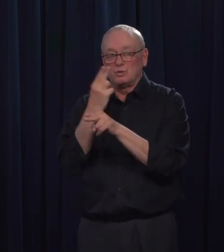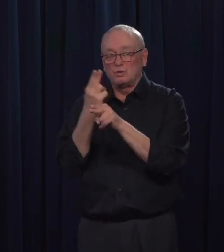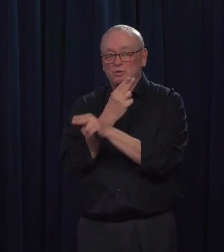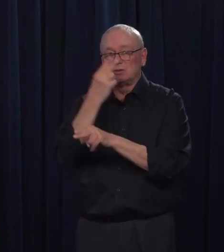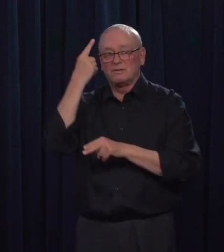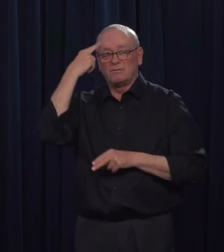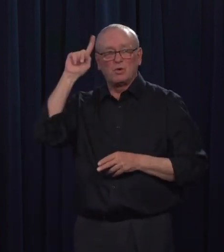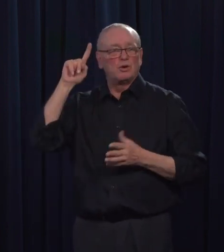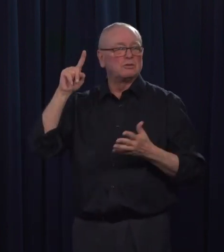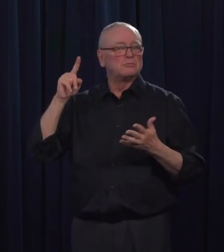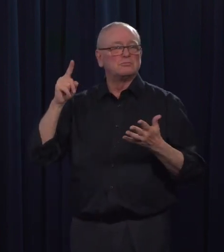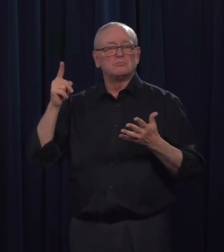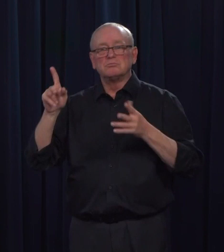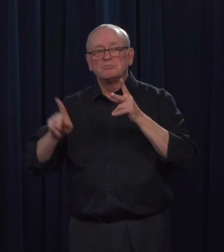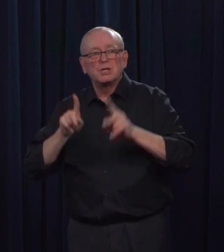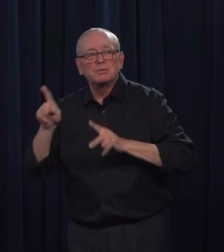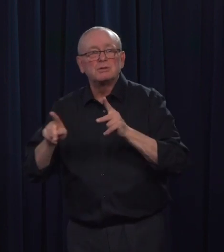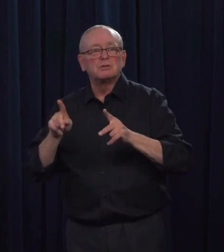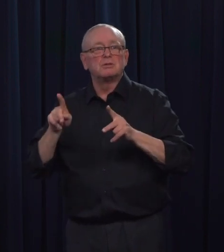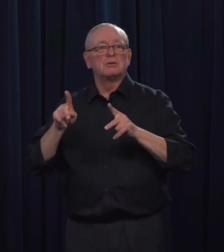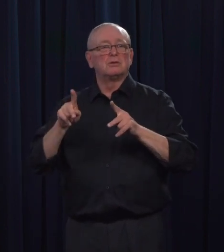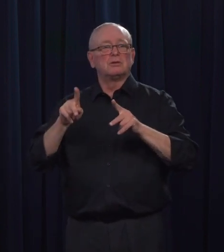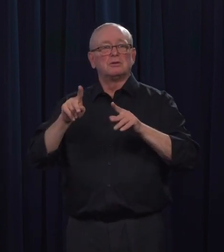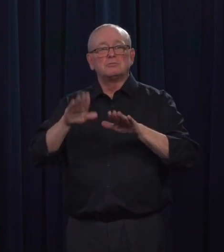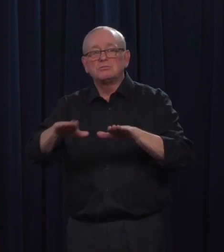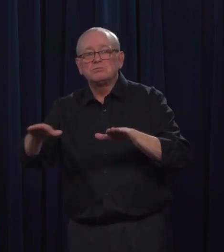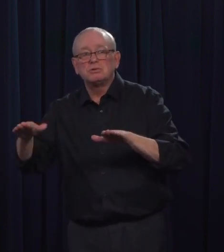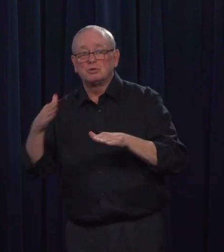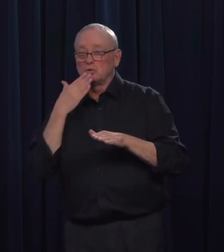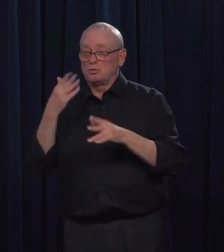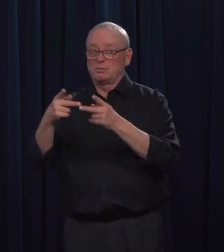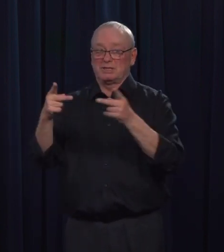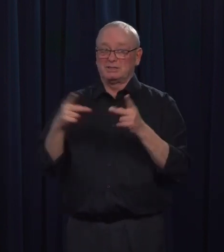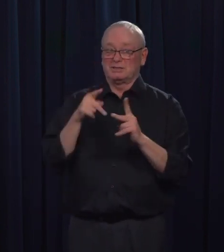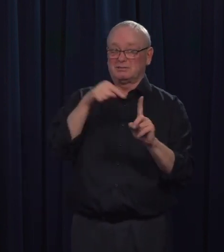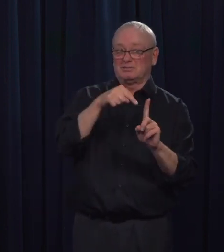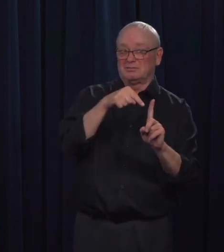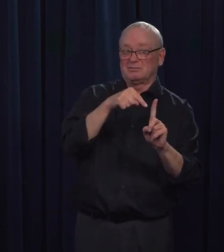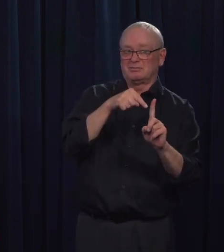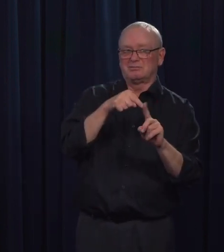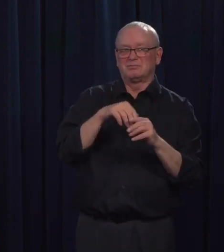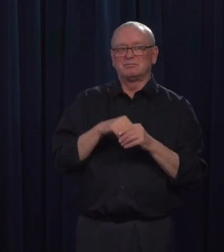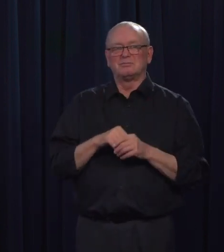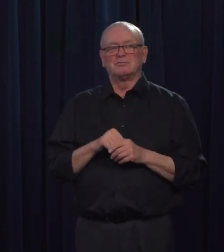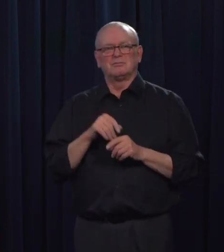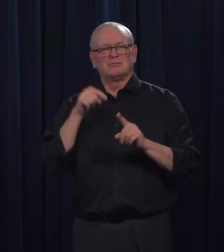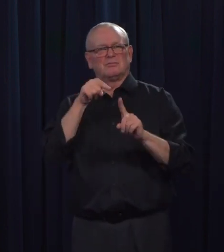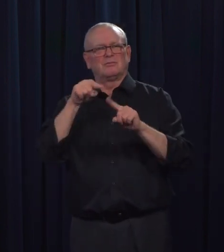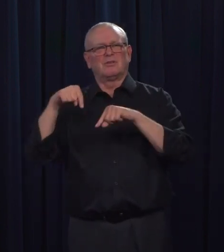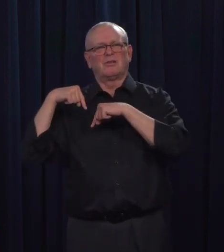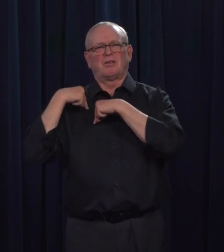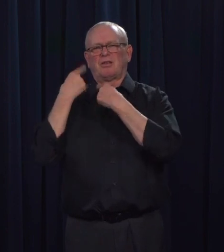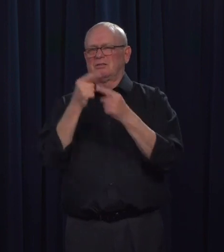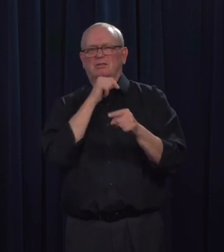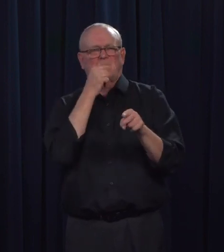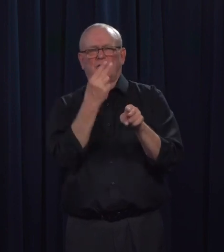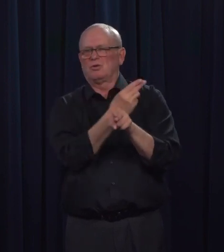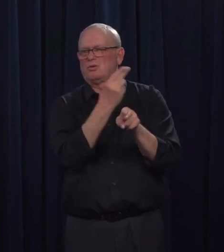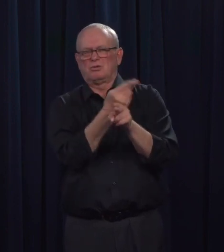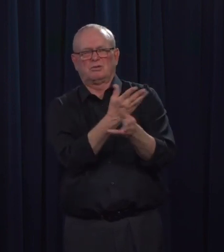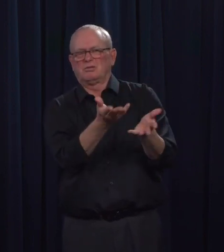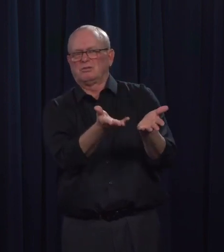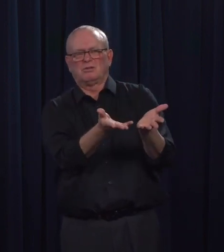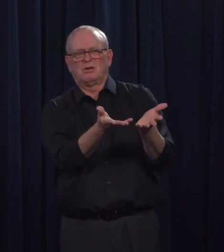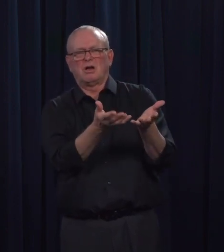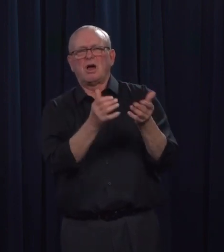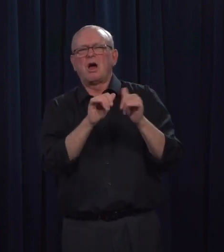preparations are needed for a location that hasn't been in that sort of use for years? So thank you for that question. I don't have the level of